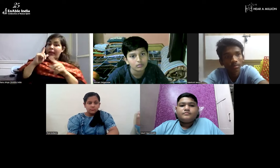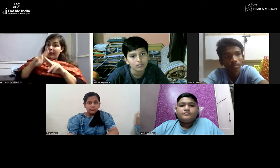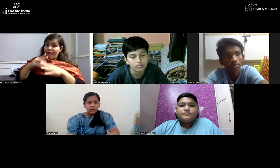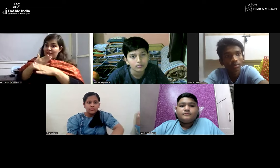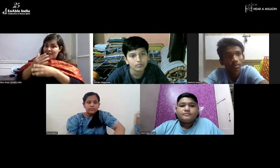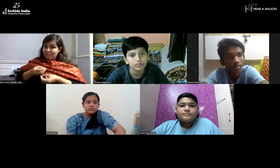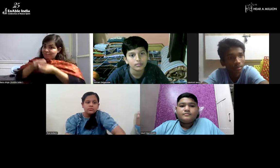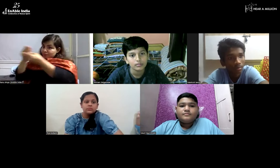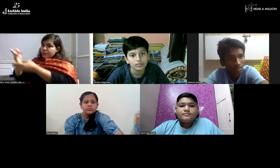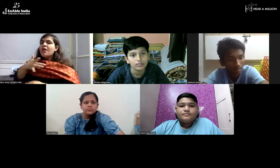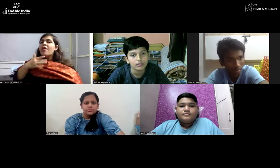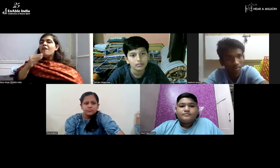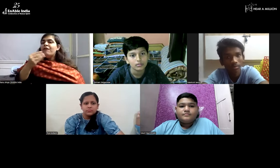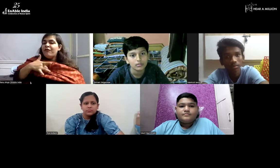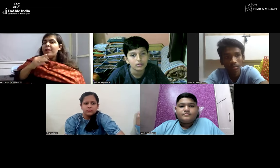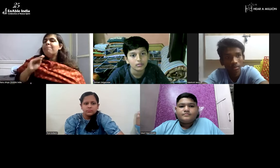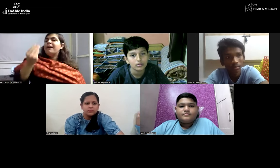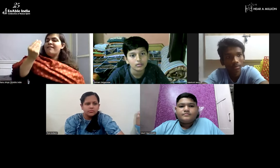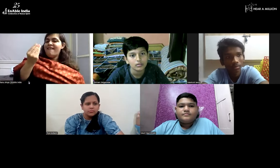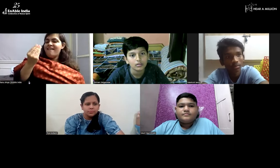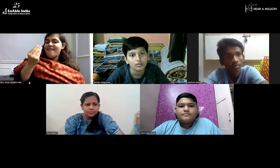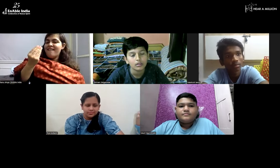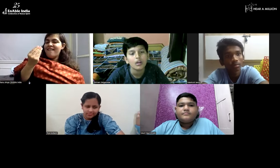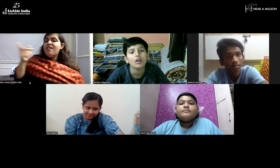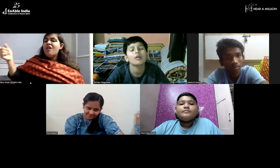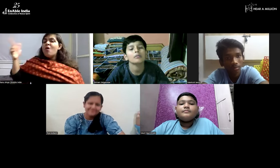answer. You have to choose.